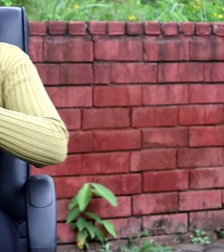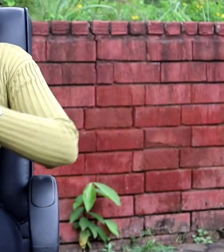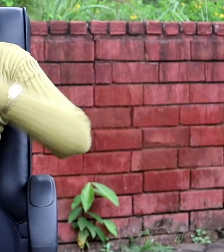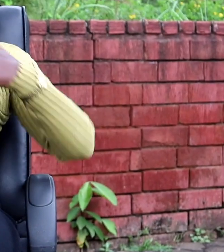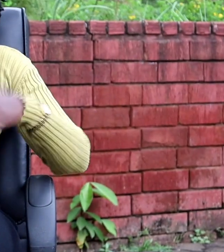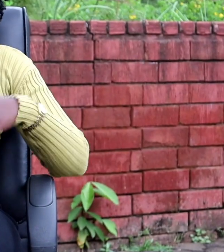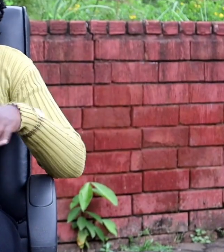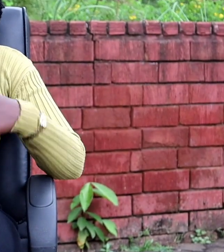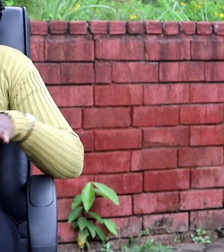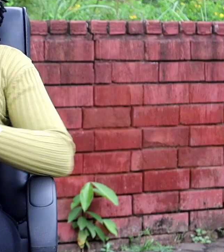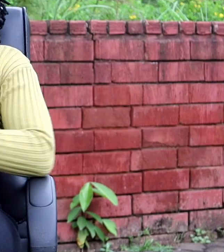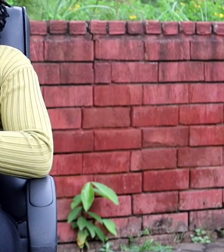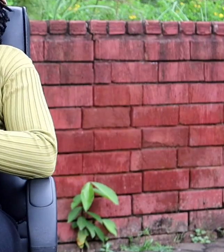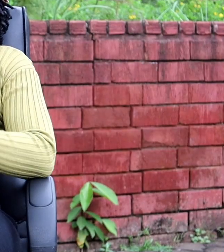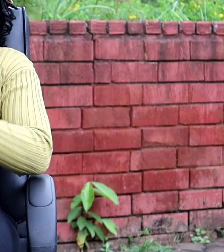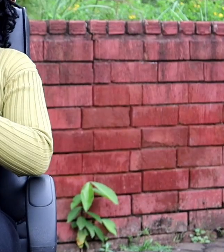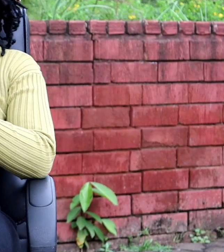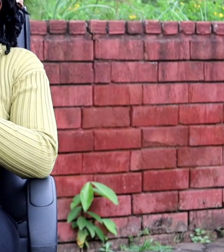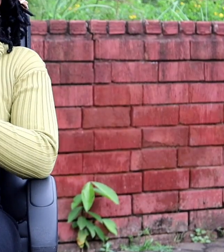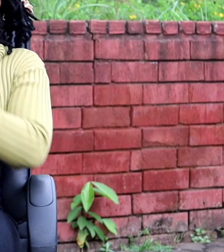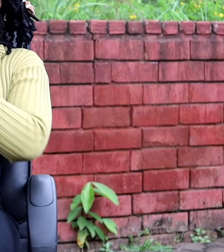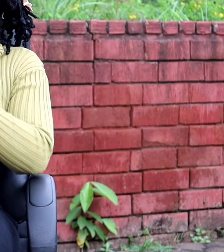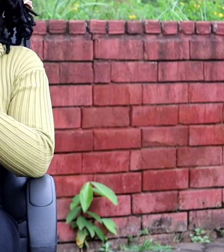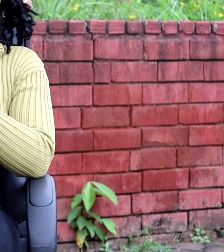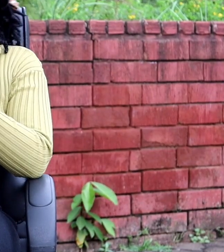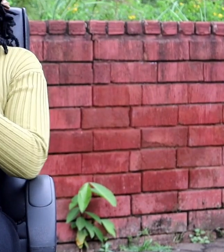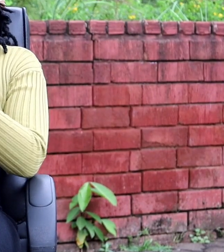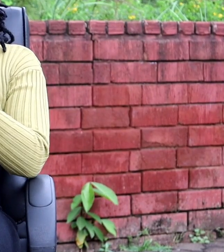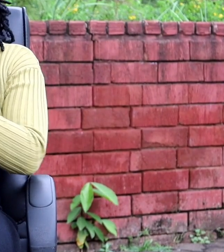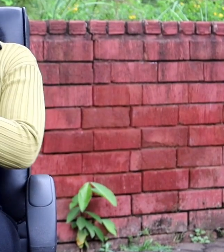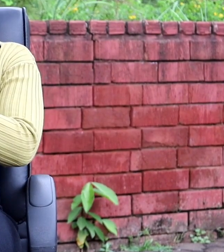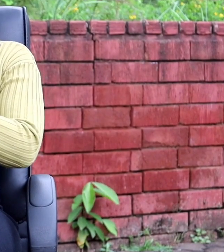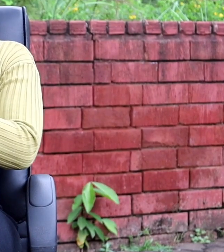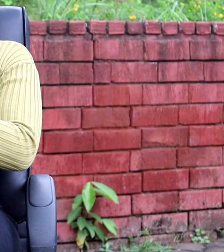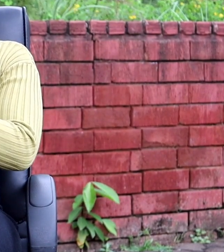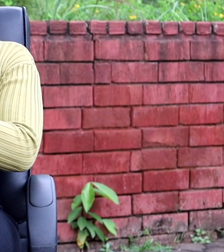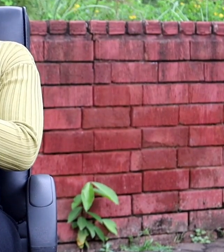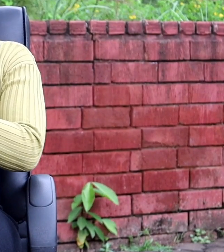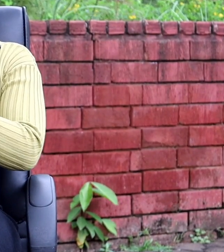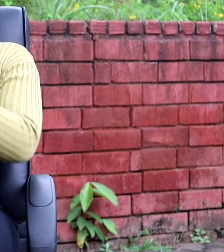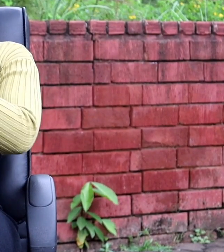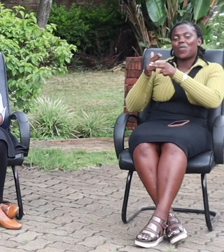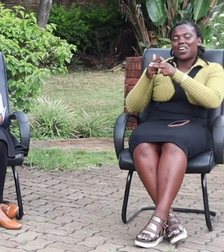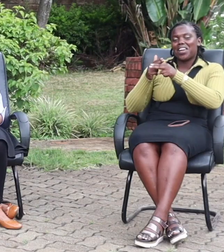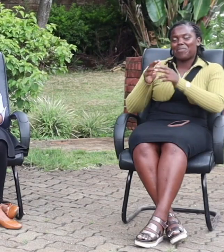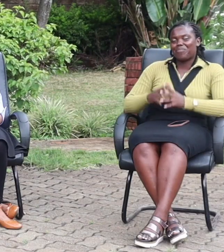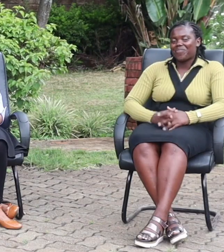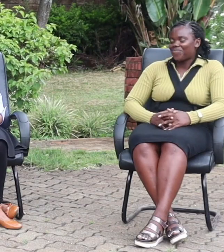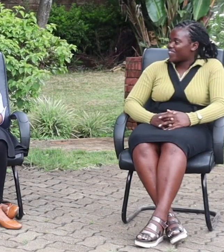Amazing. We have very beautiful ladies, young ladies. Kindly introduce yourself, what you